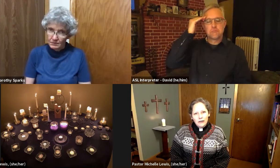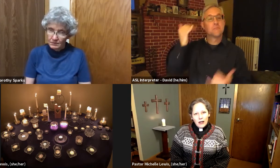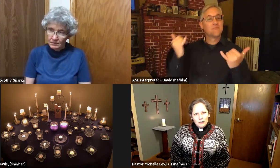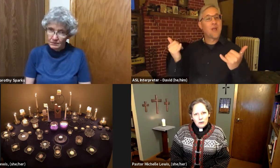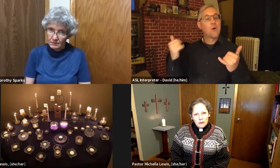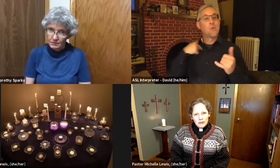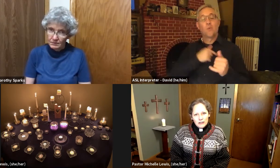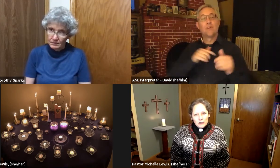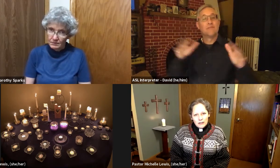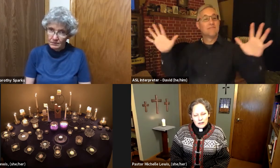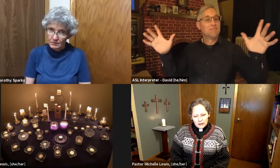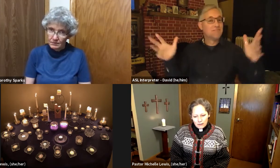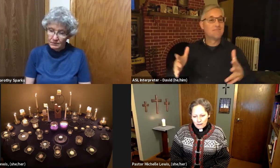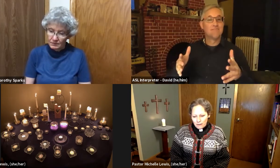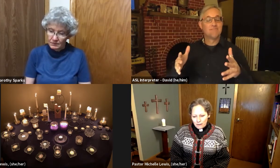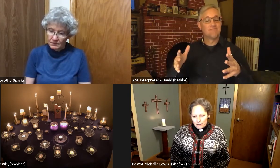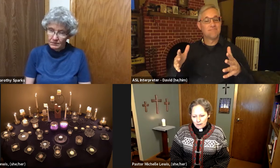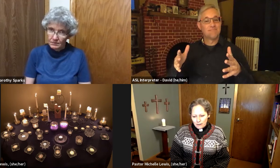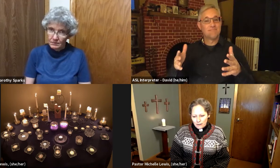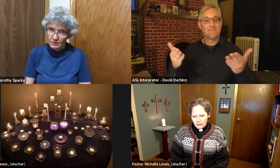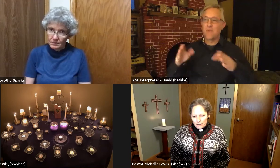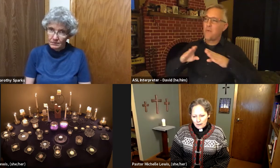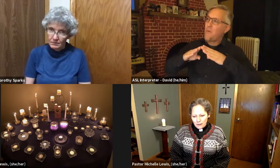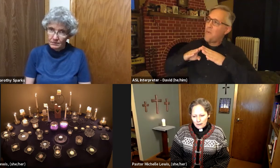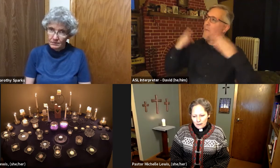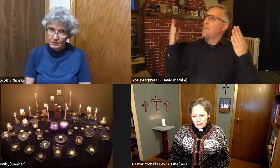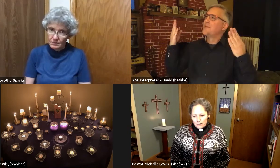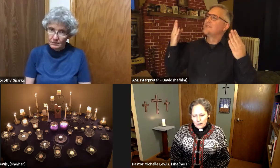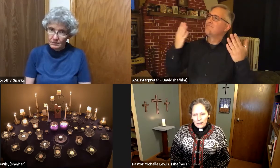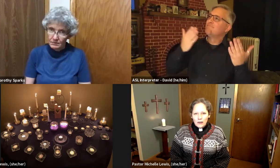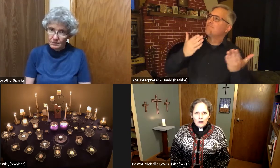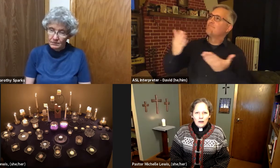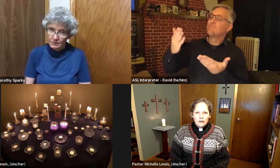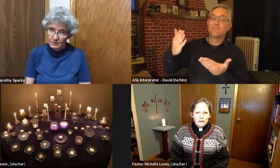the light of God's promises.